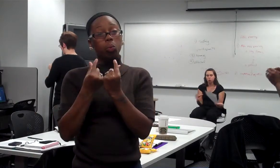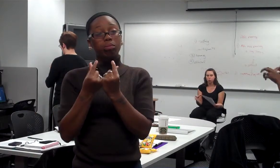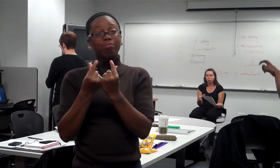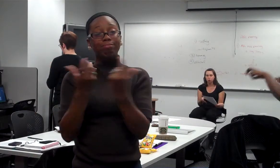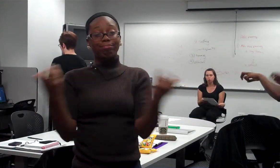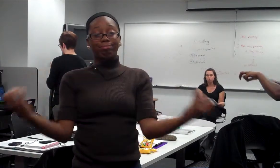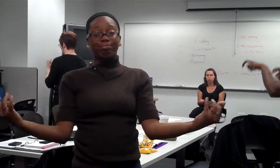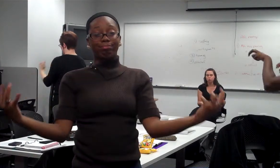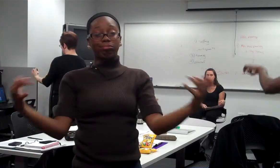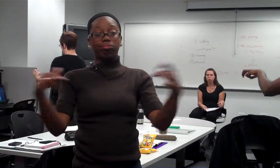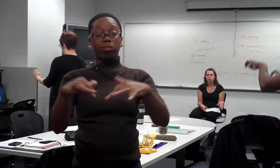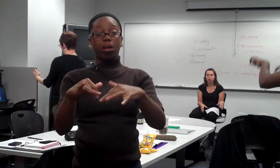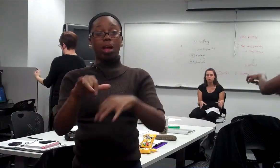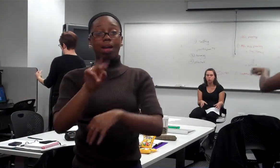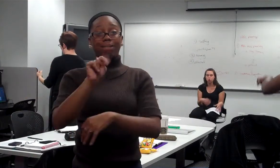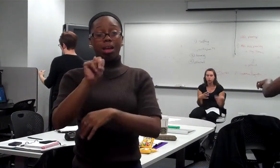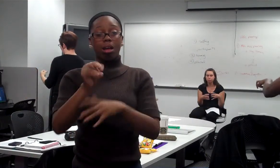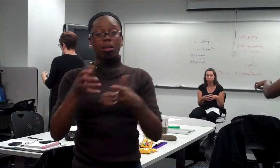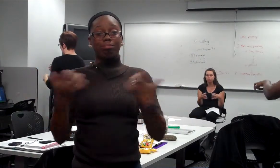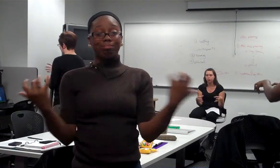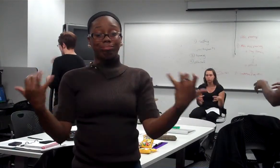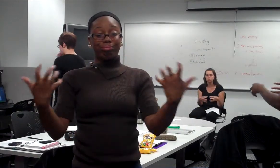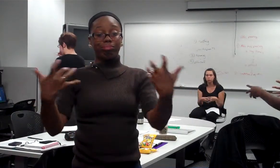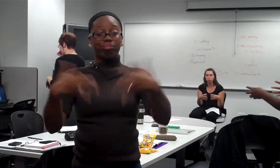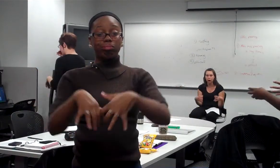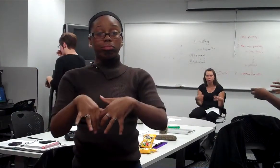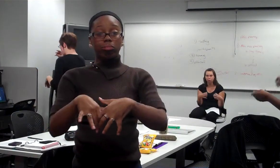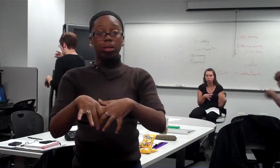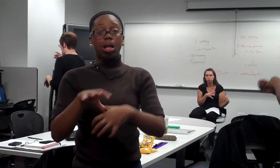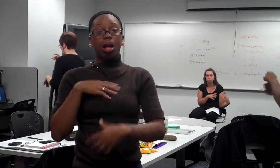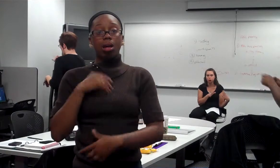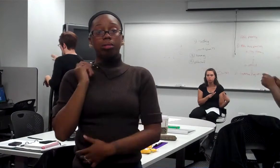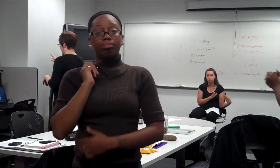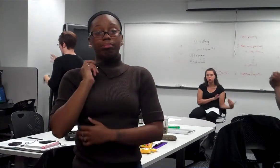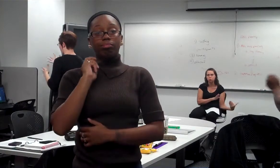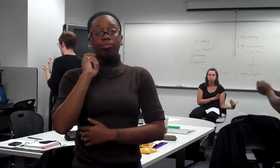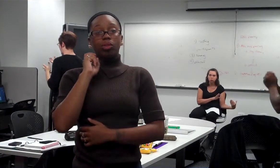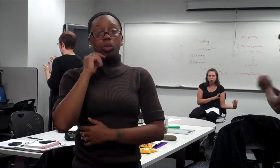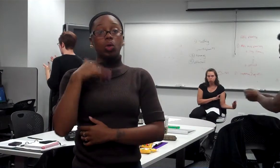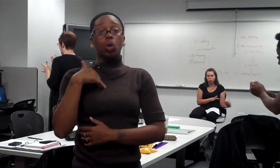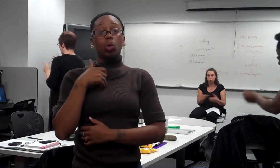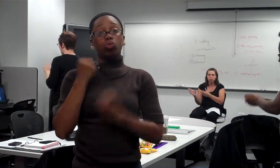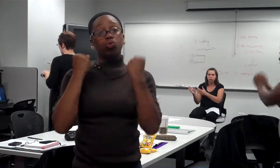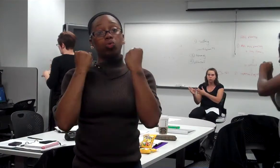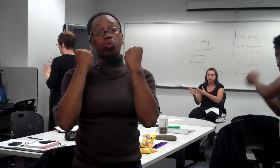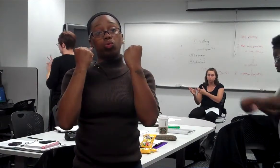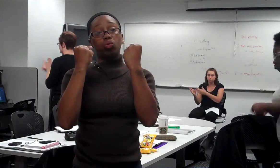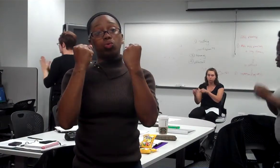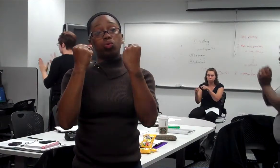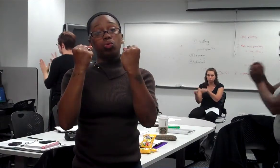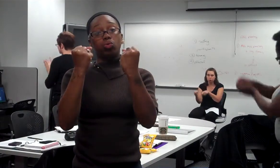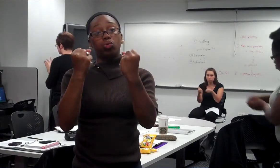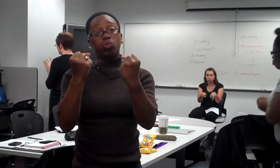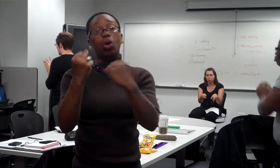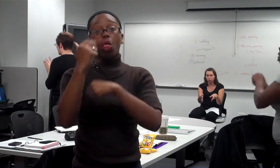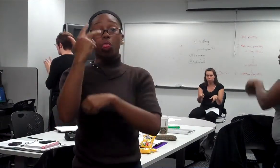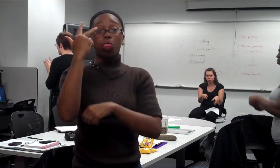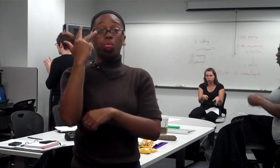far you want to go. So if you want to take a trip for like 2 hours, they'll drive you 3 miles up the river and drop you out with the